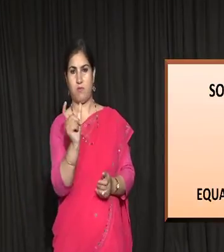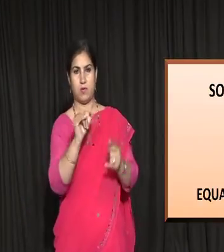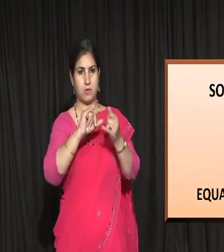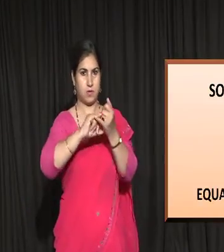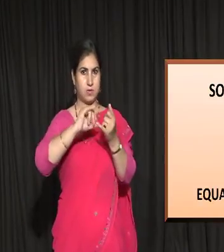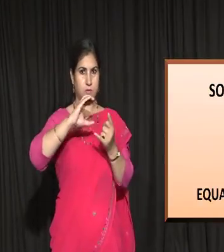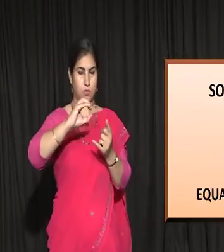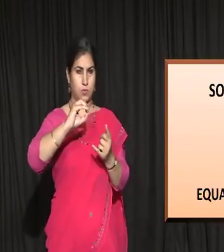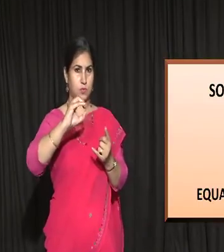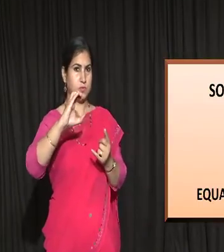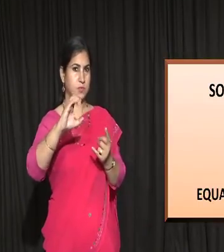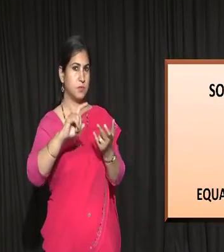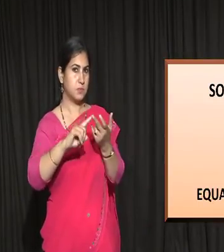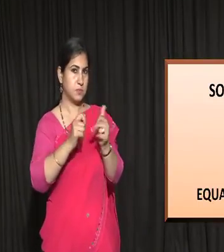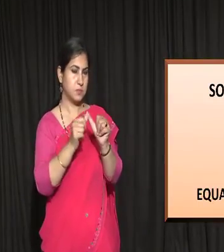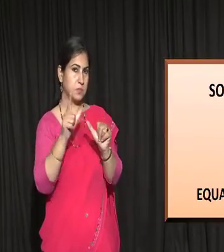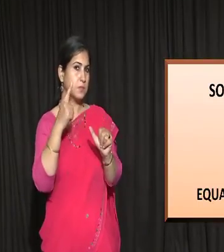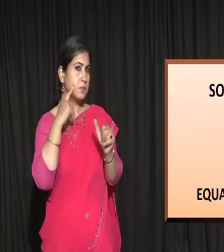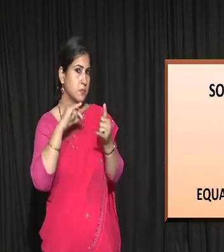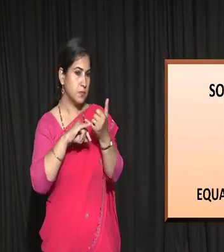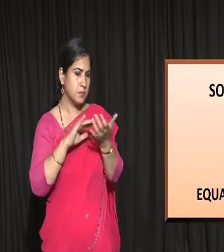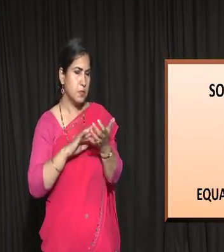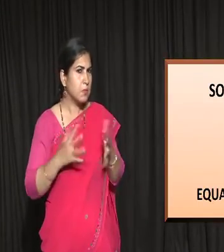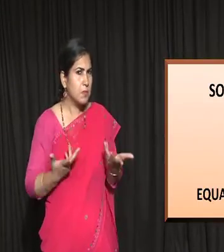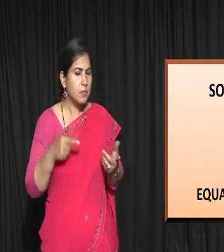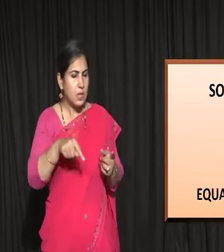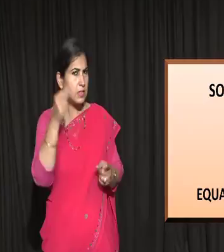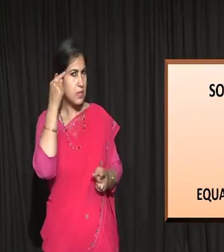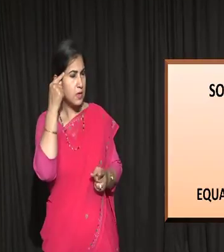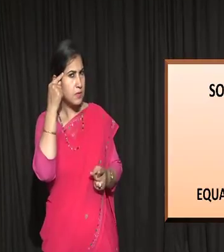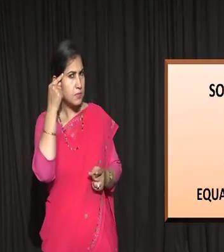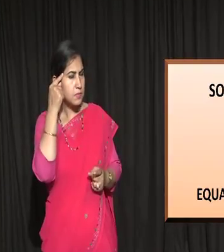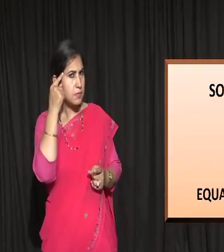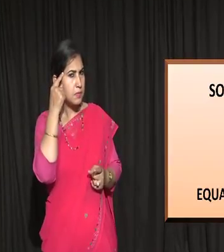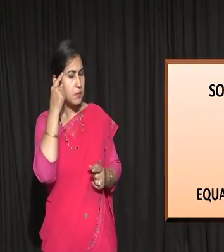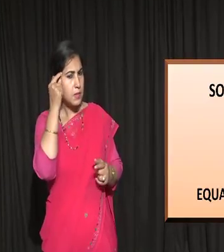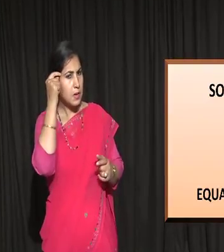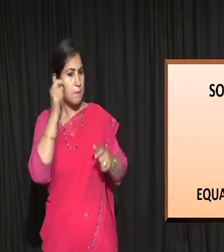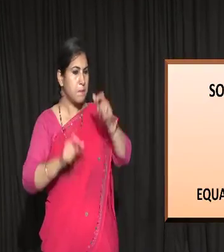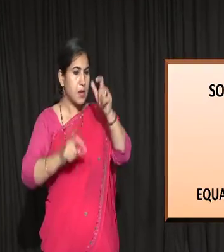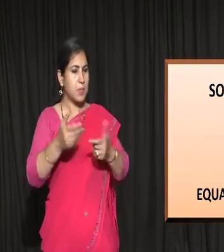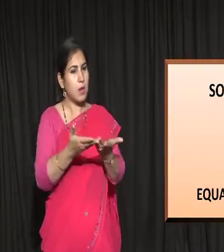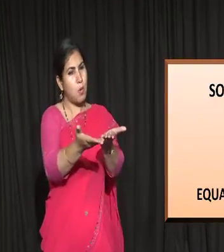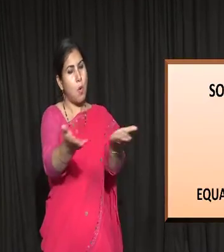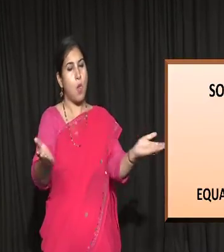Socialism is that principle which thinks about equality among all people in the